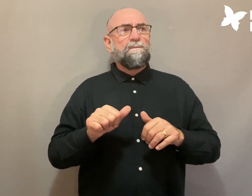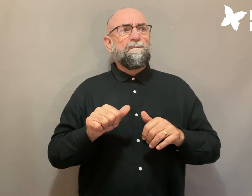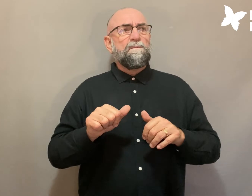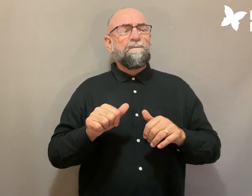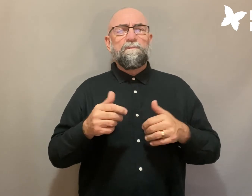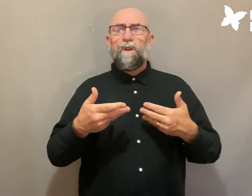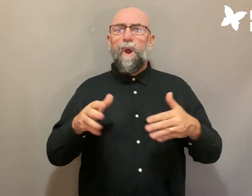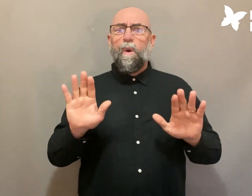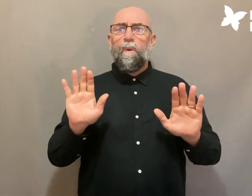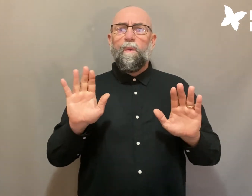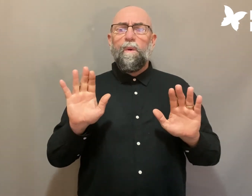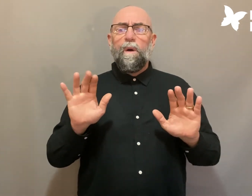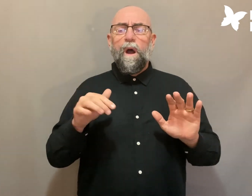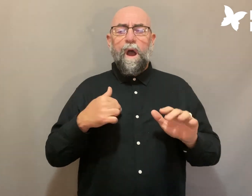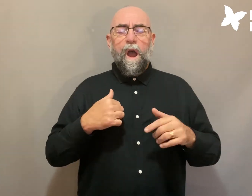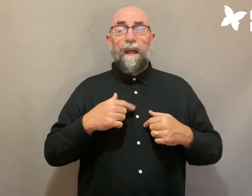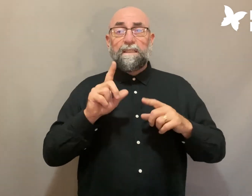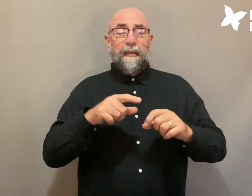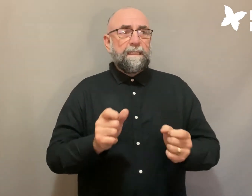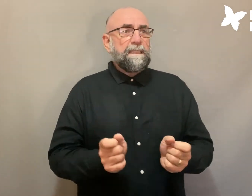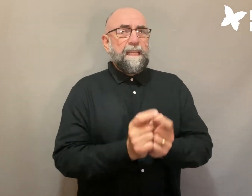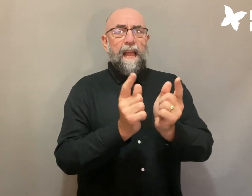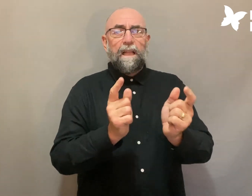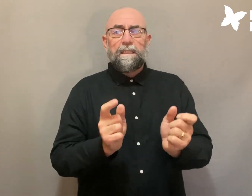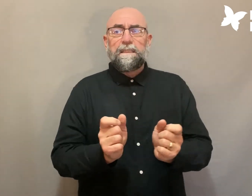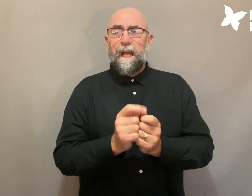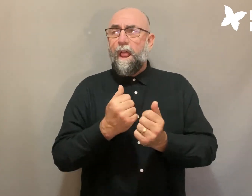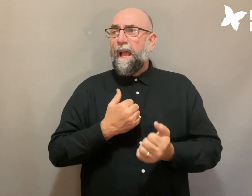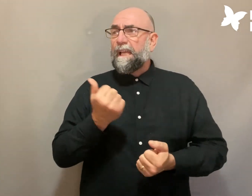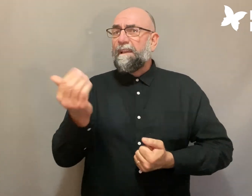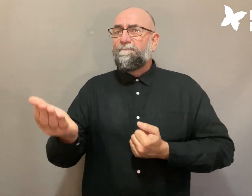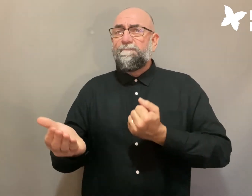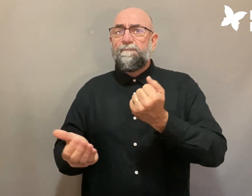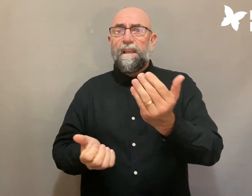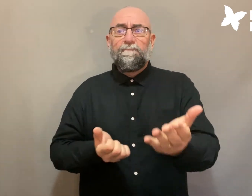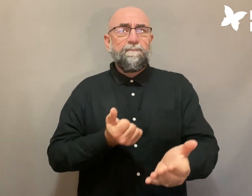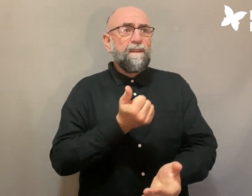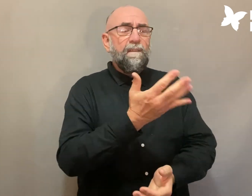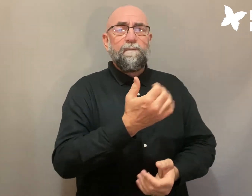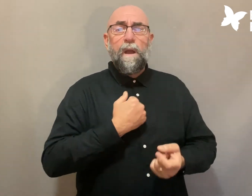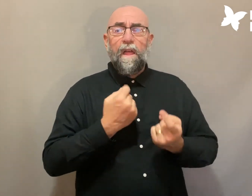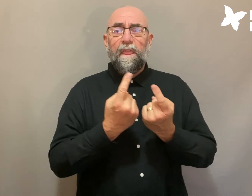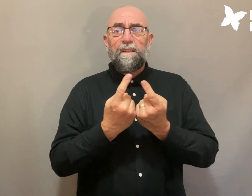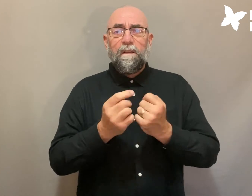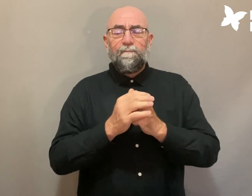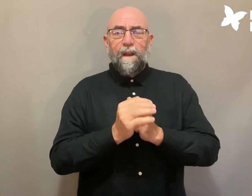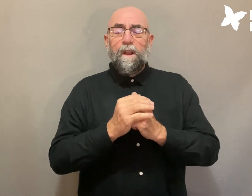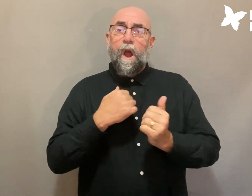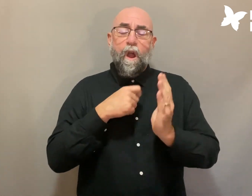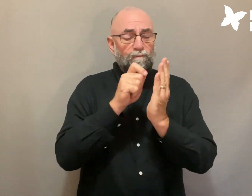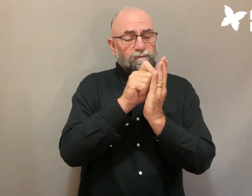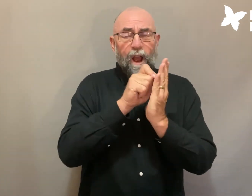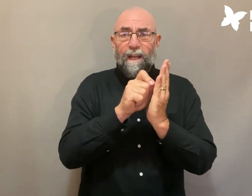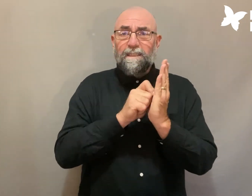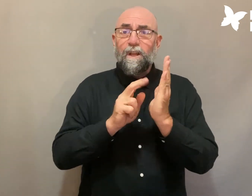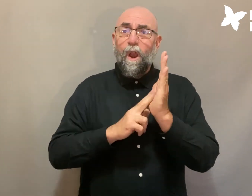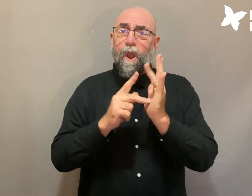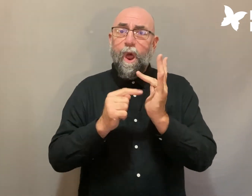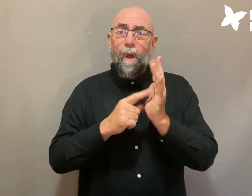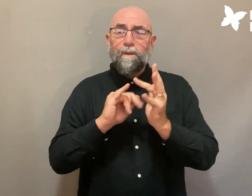I started to sell all my belongings and give them to friends. I made notes for my mum and my nan and